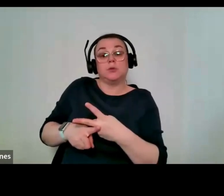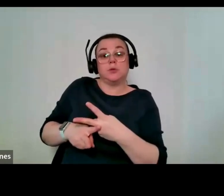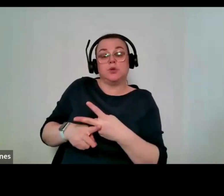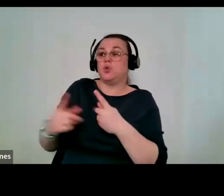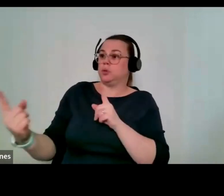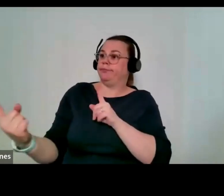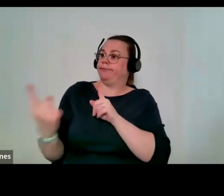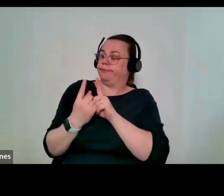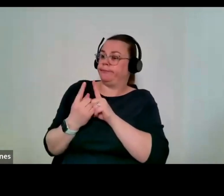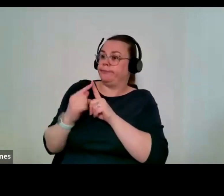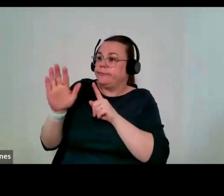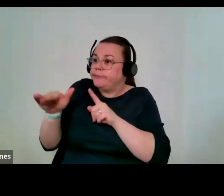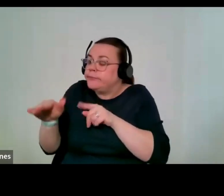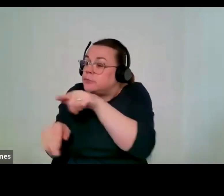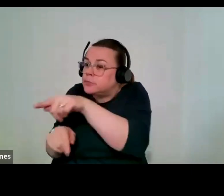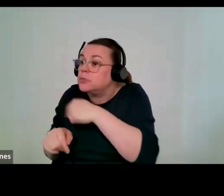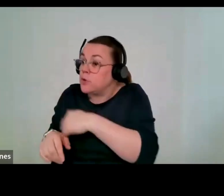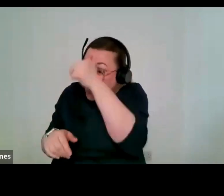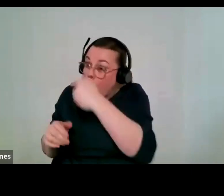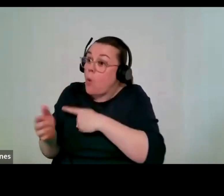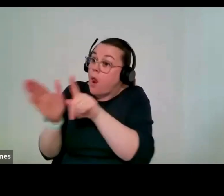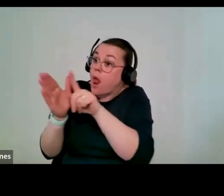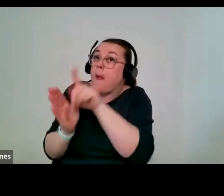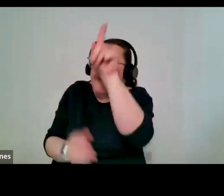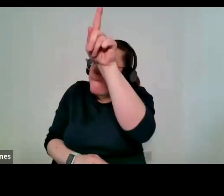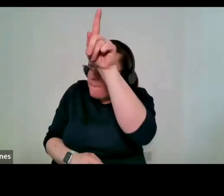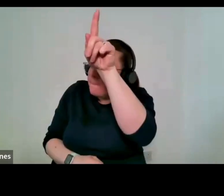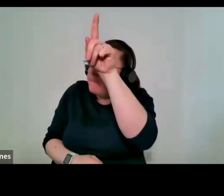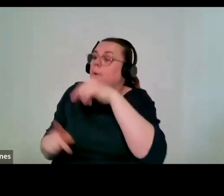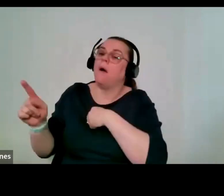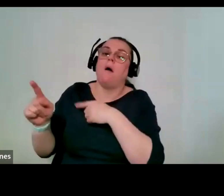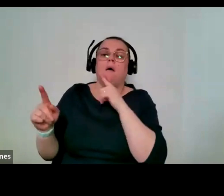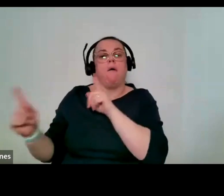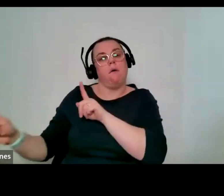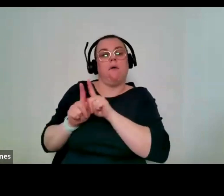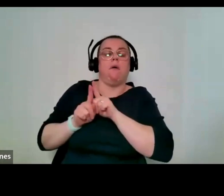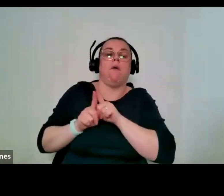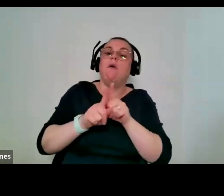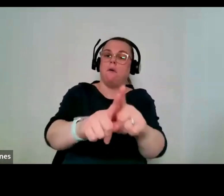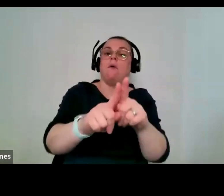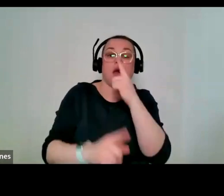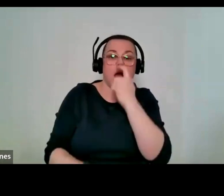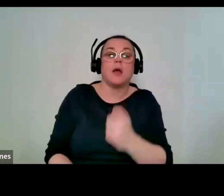up to your deaf employee and alert them individually that the fire alarm is going off.